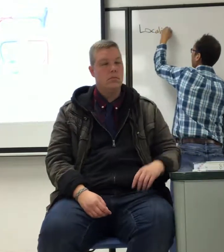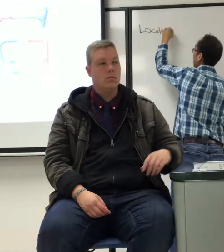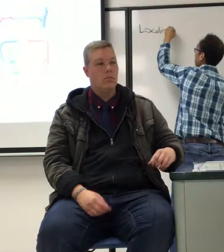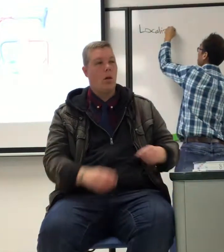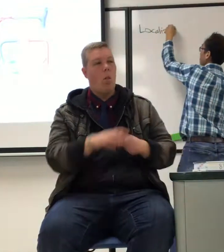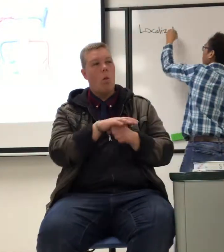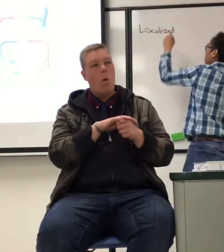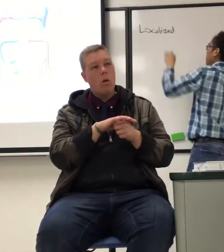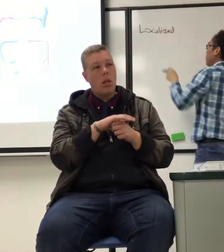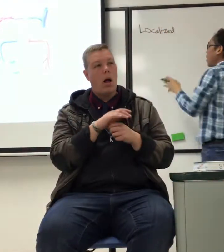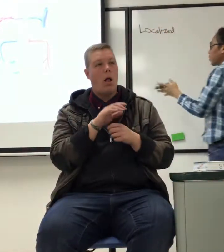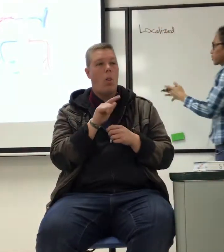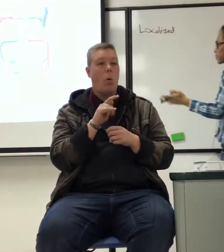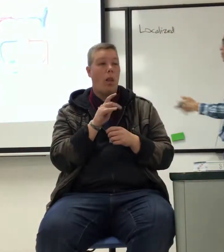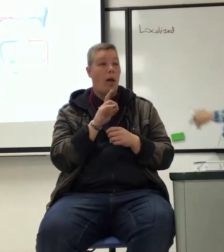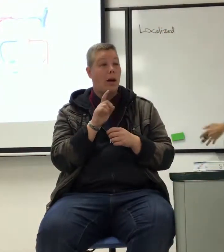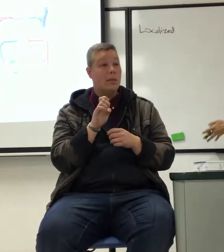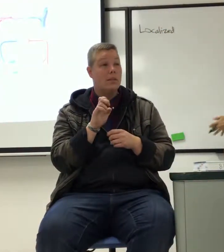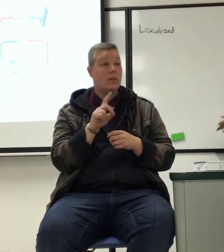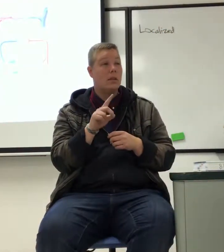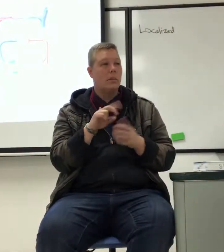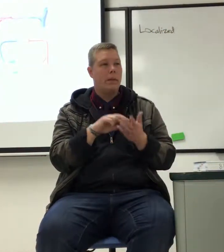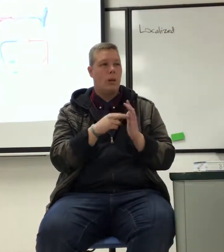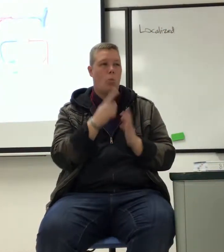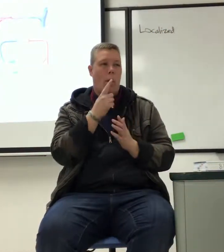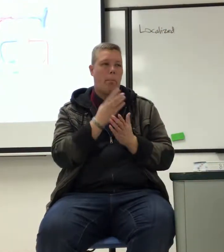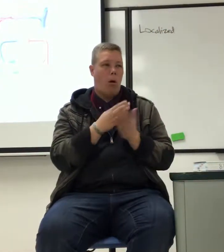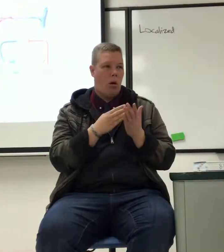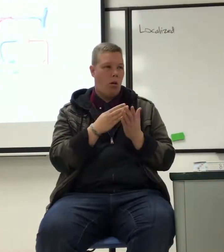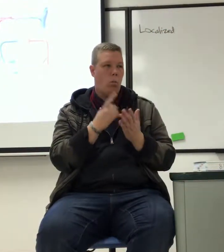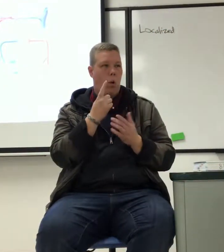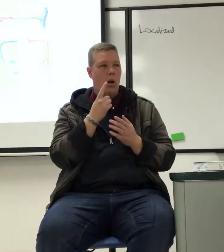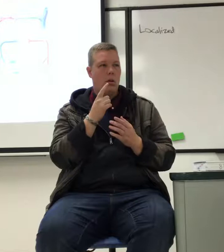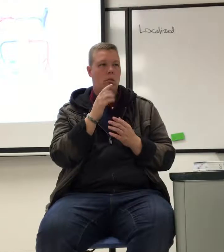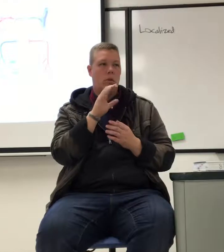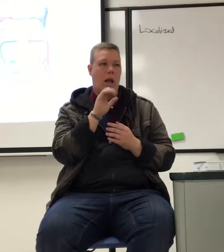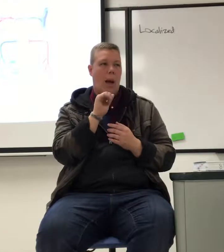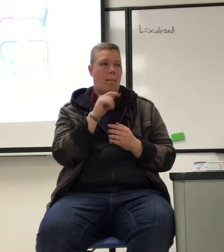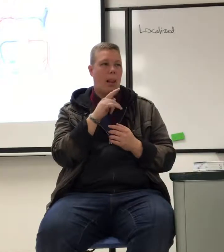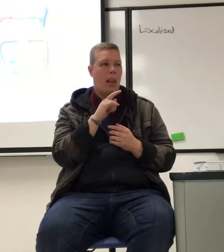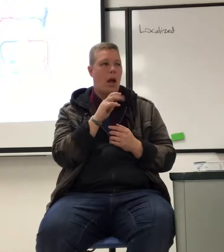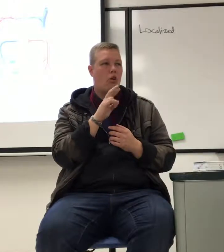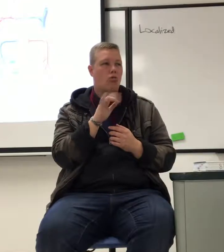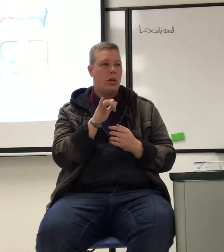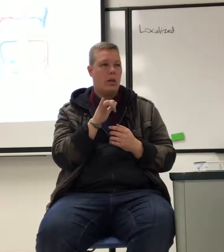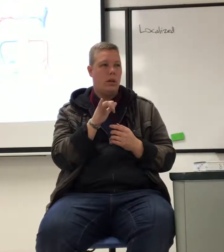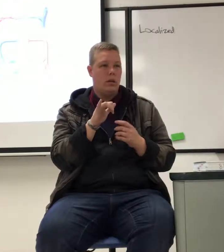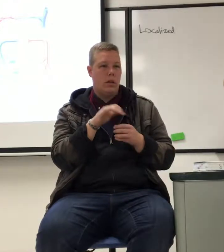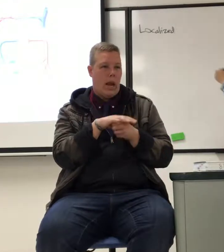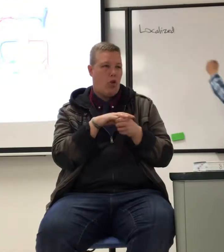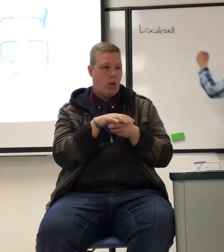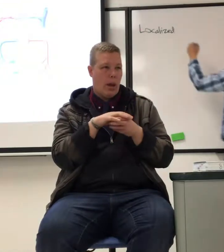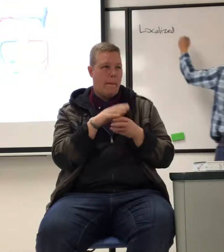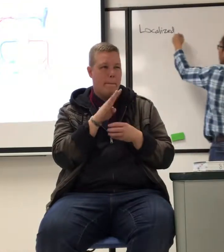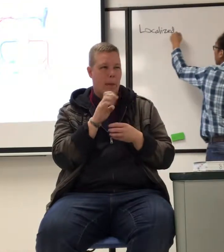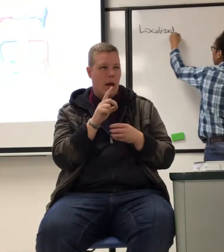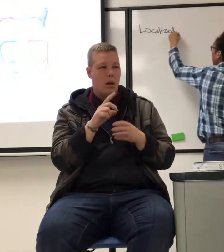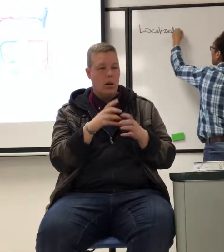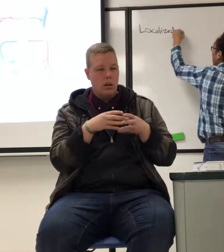Localized meaning just one part, one capillary bed, one small region.